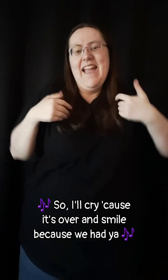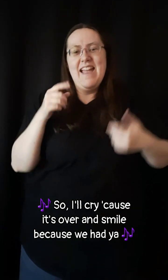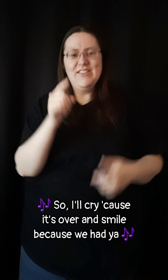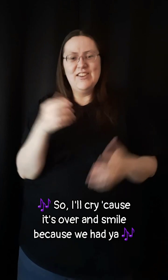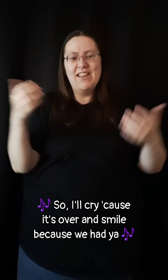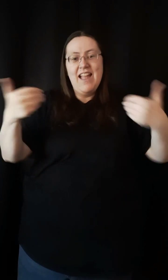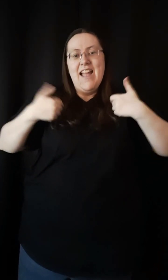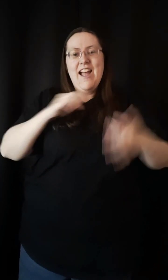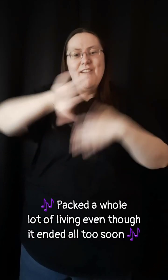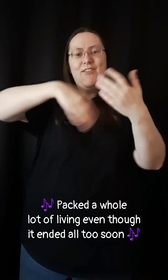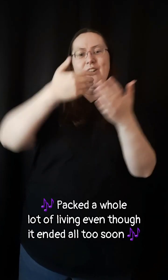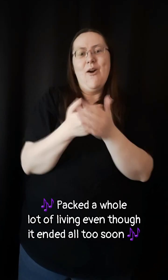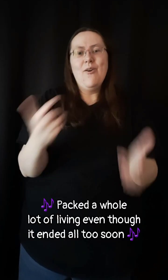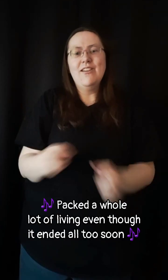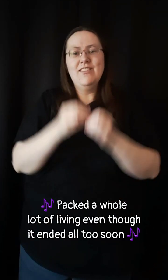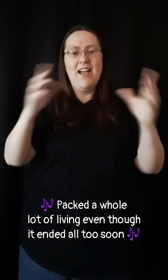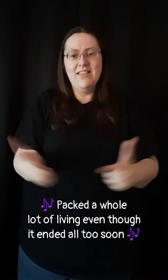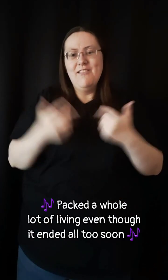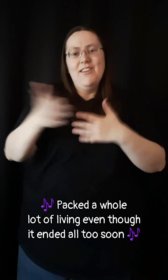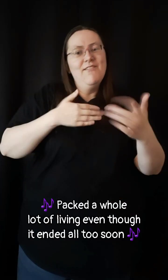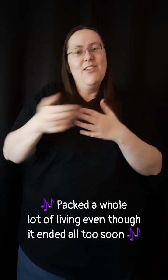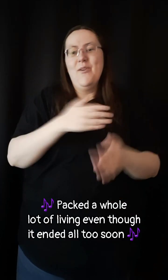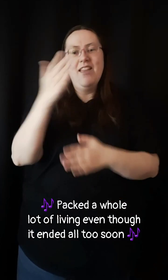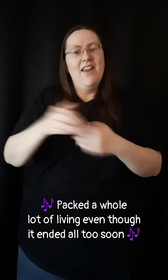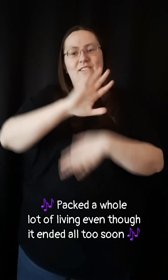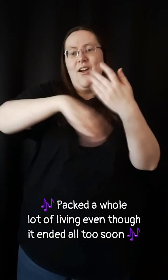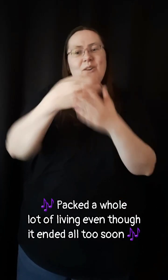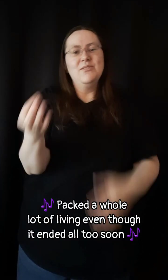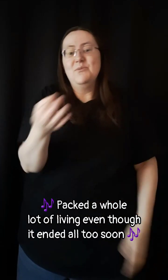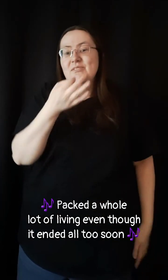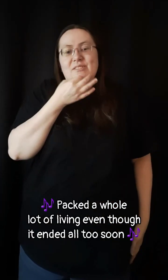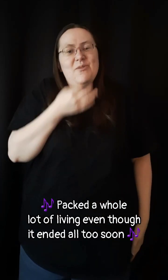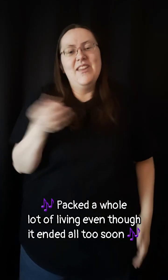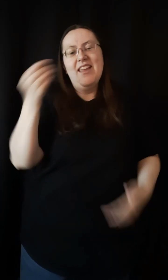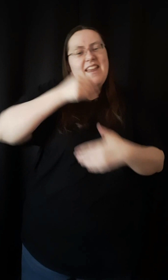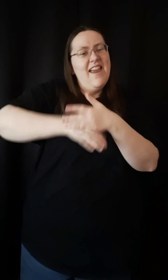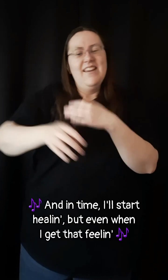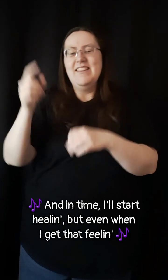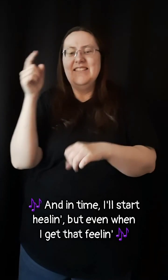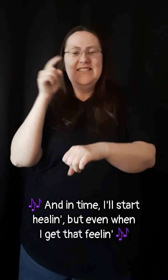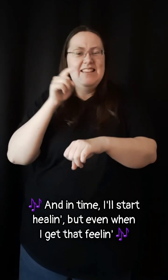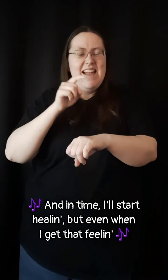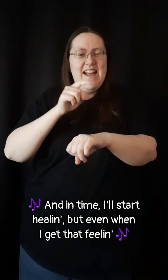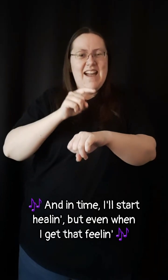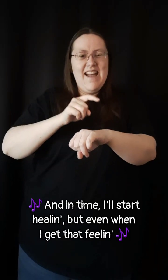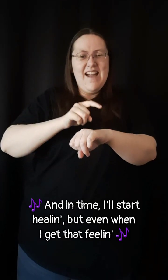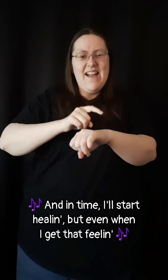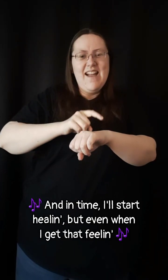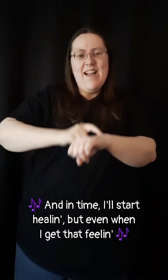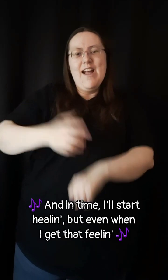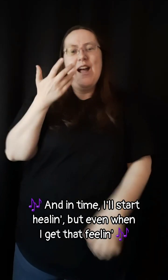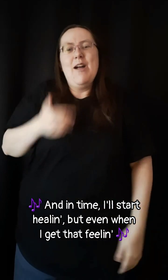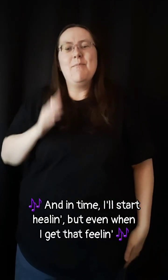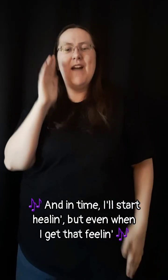we had you Packed a whole lot of livin' even though it ended all too soon And in time,